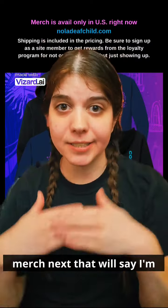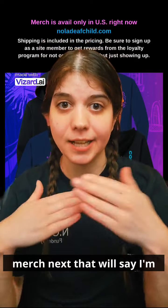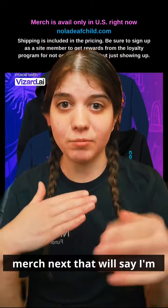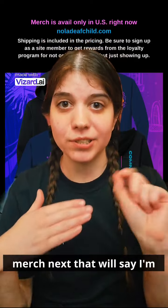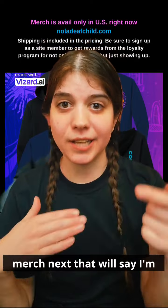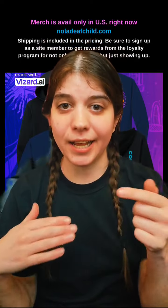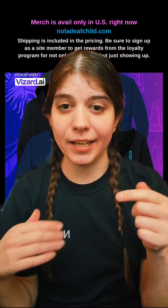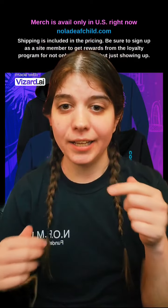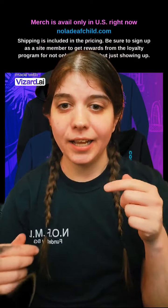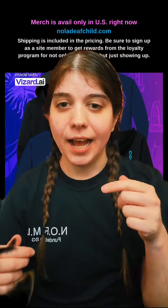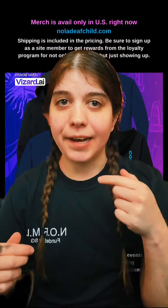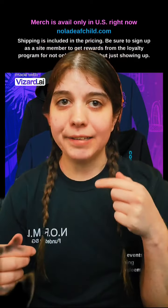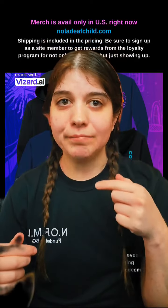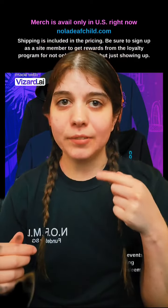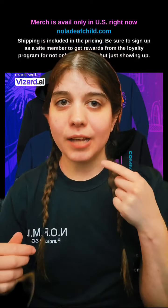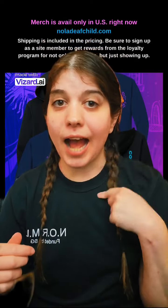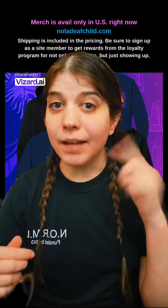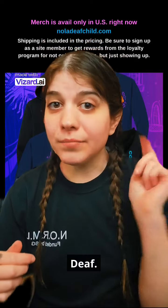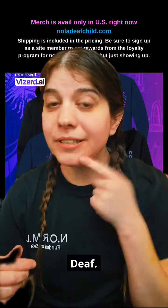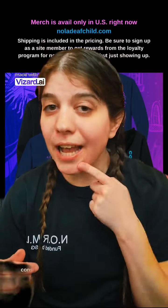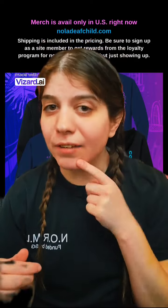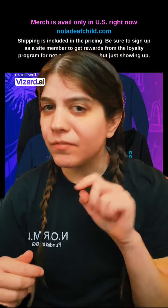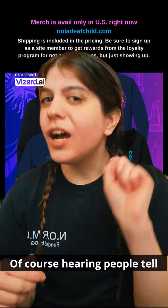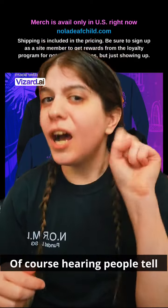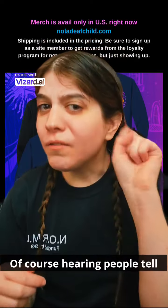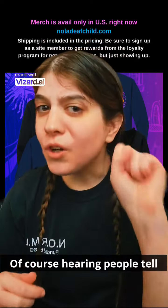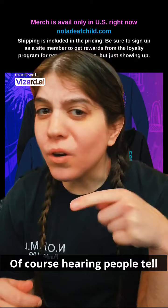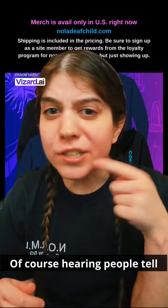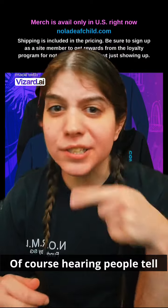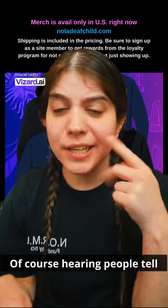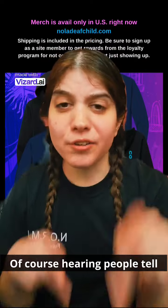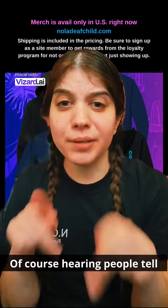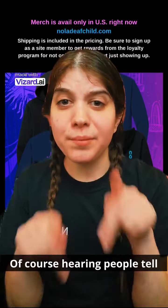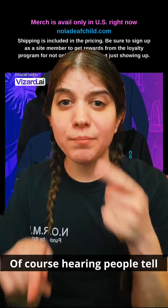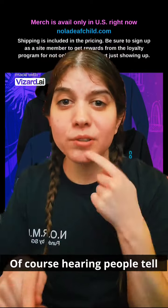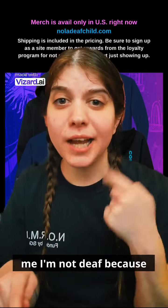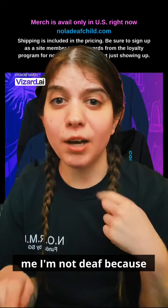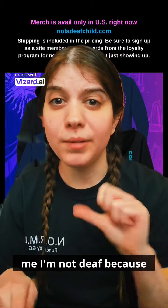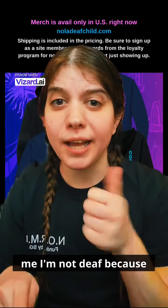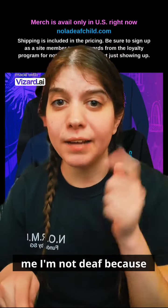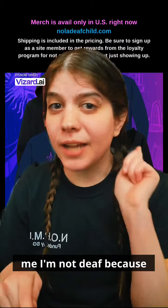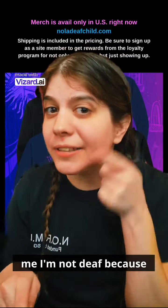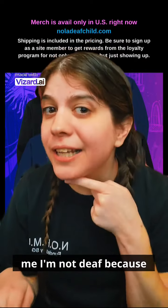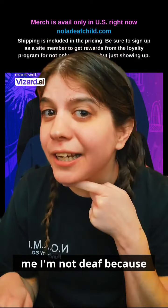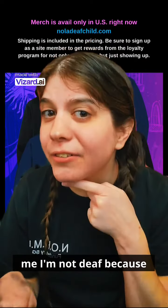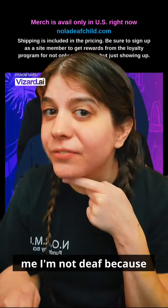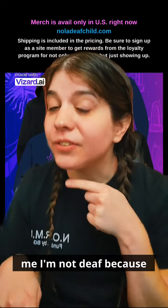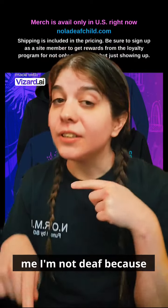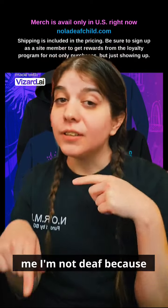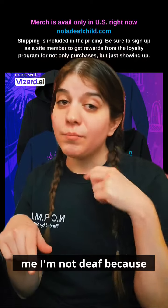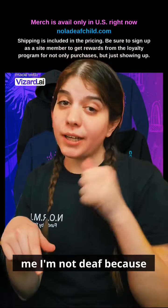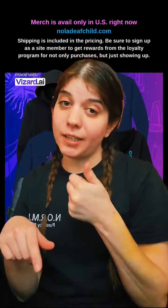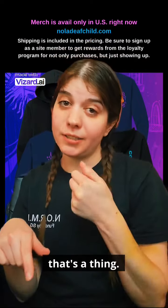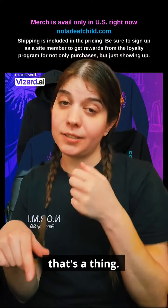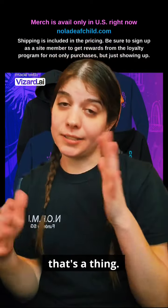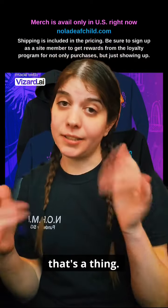will say, I'm deaf. Of course, hearing people tell me I'm not deaf, because that's a thing.